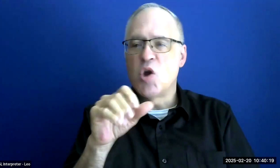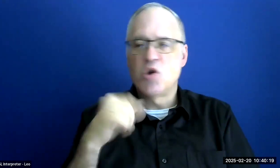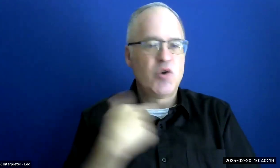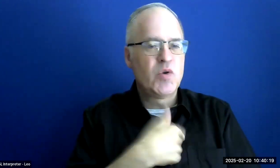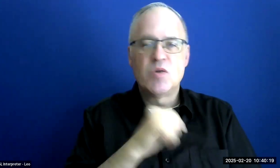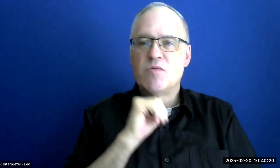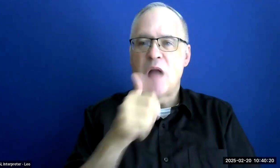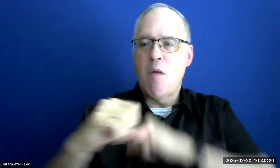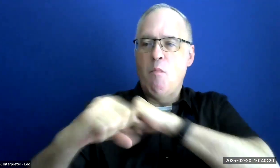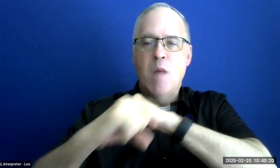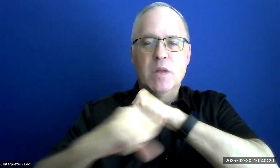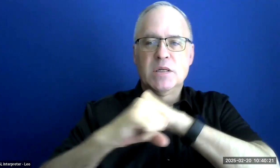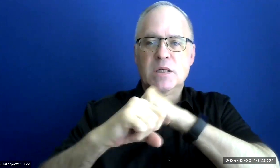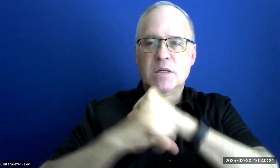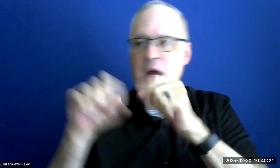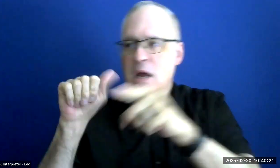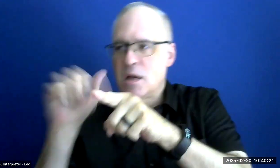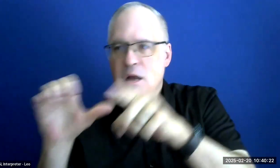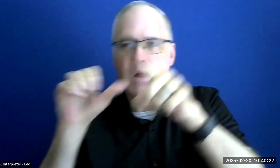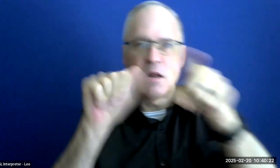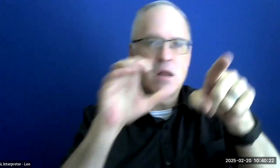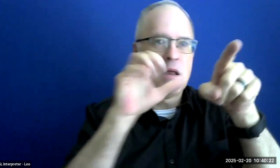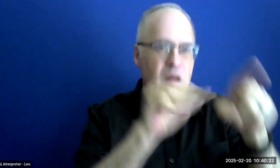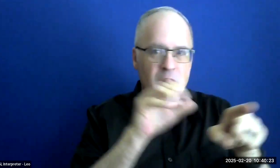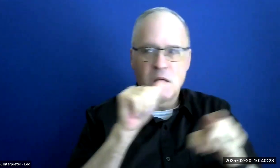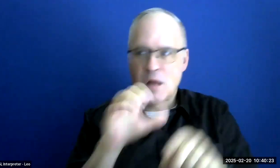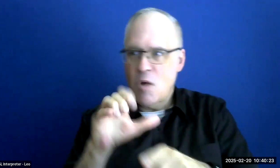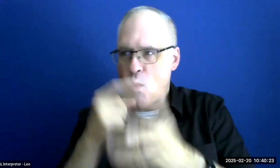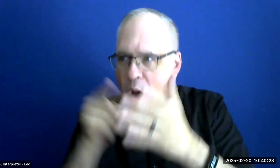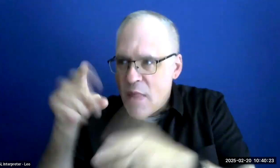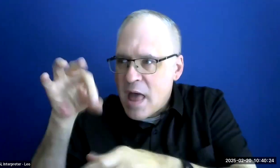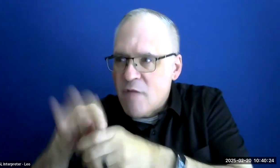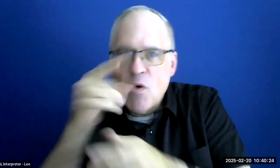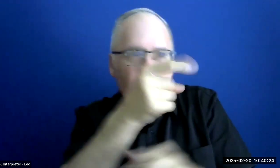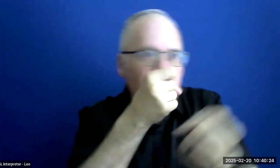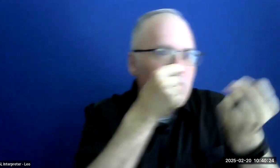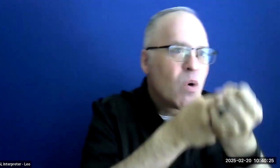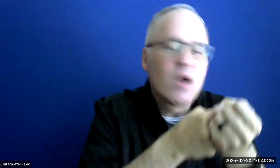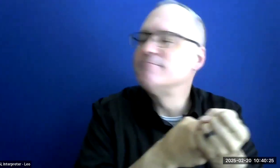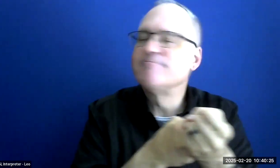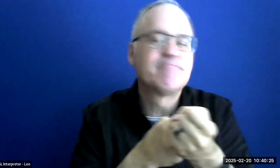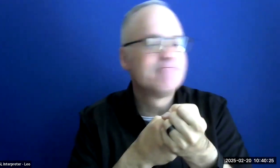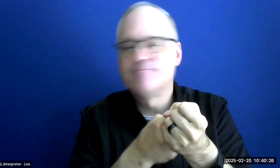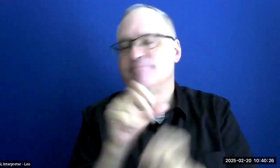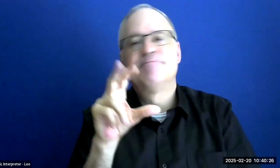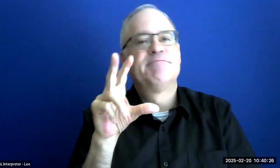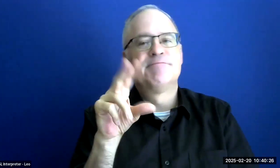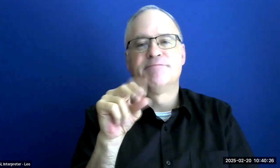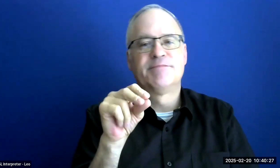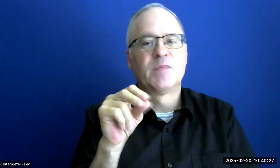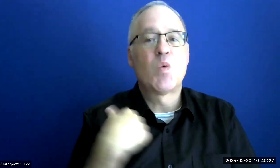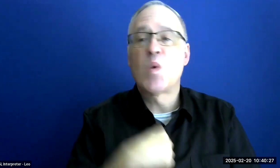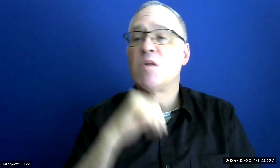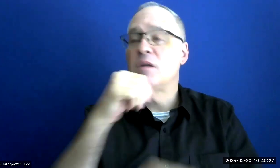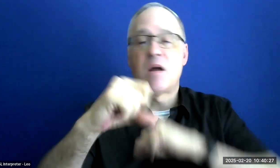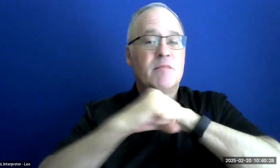publicized. Therefore, many will be inquiring regarding what is the outcomes of your specific annual conference,